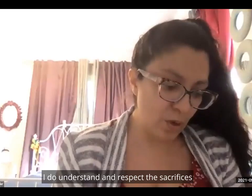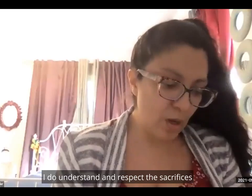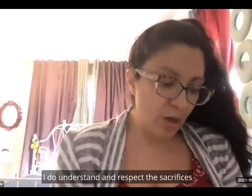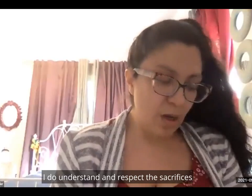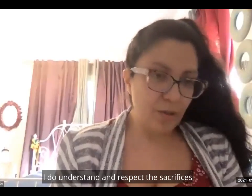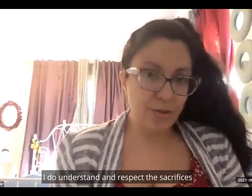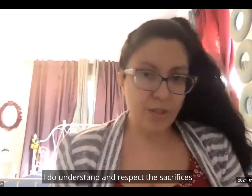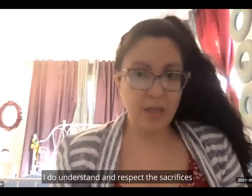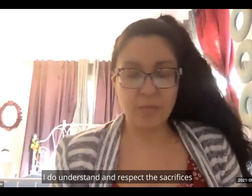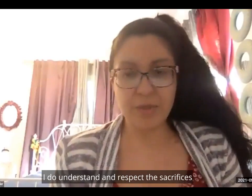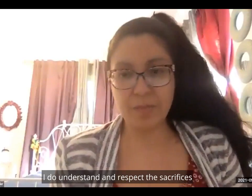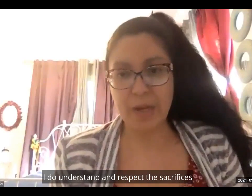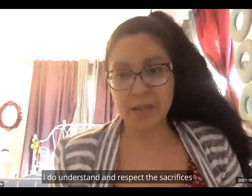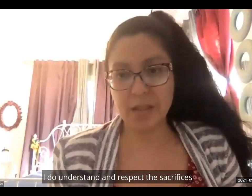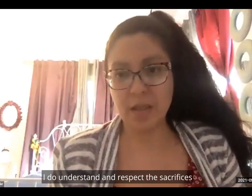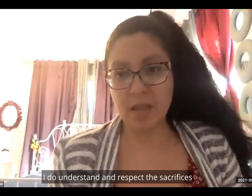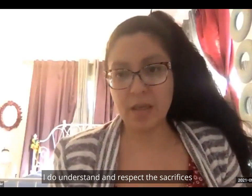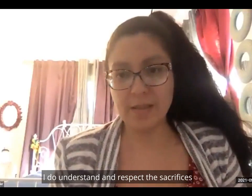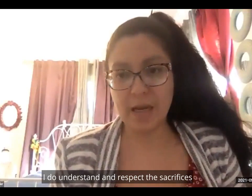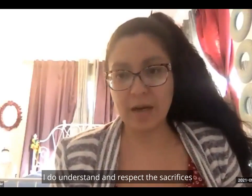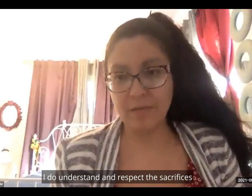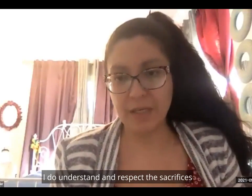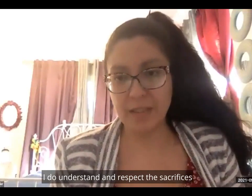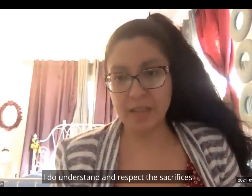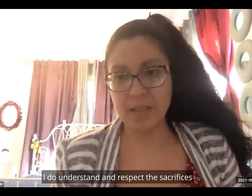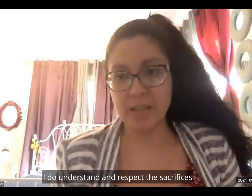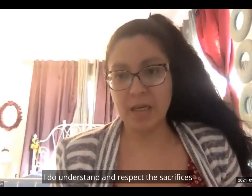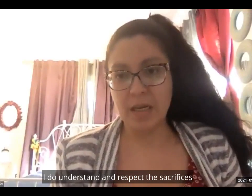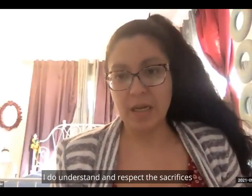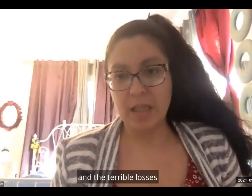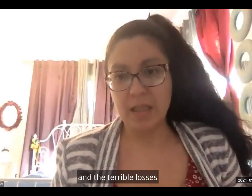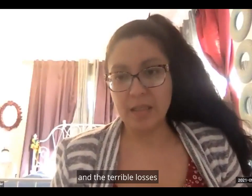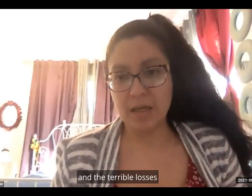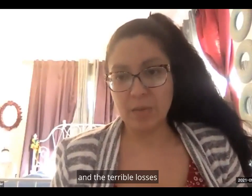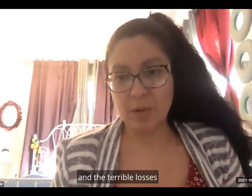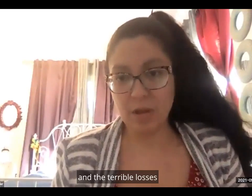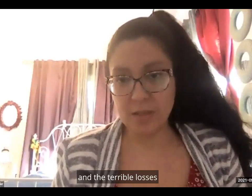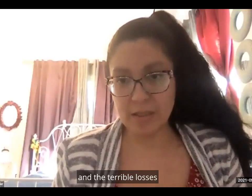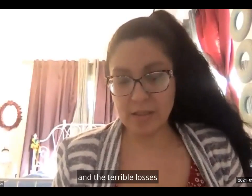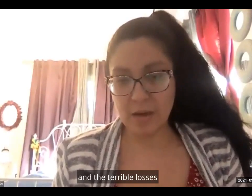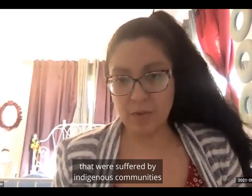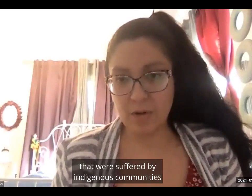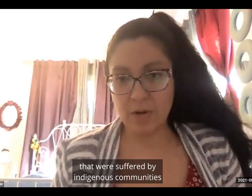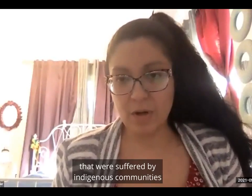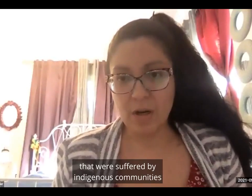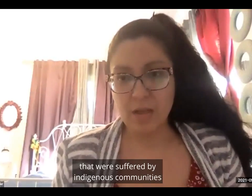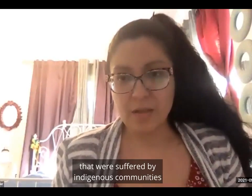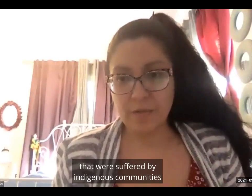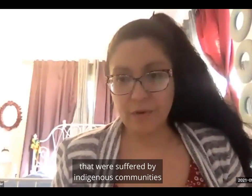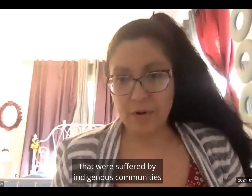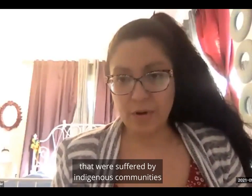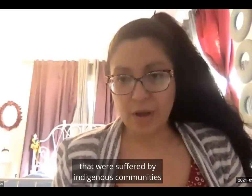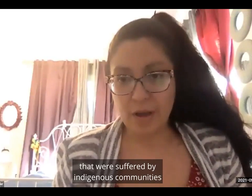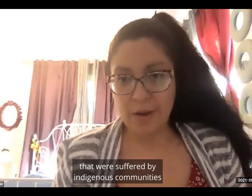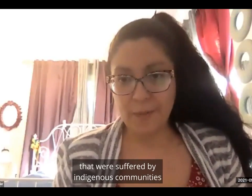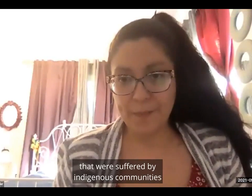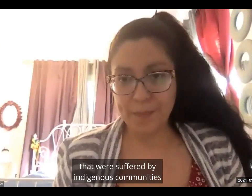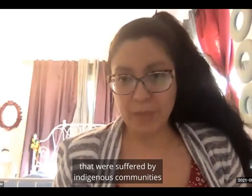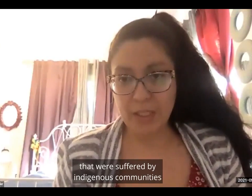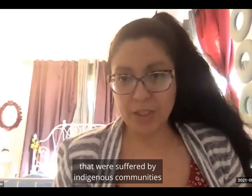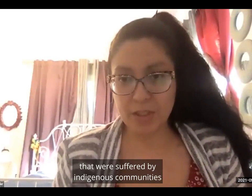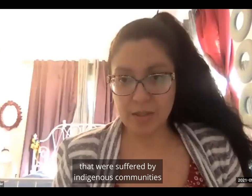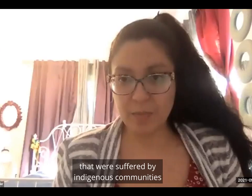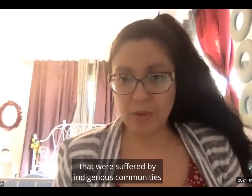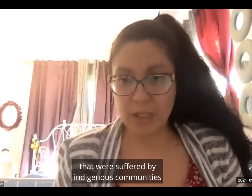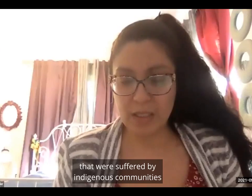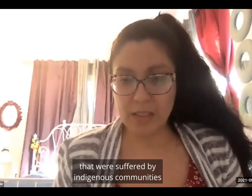do understand and respect the sacrifices and the terrible losses that were suffered